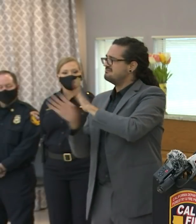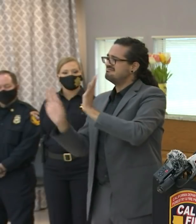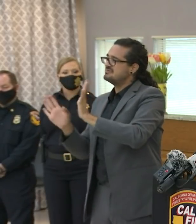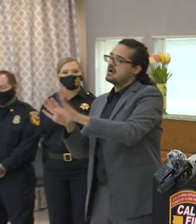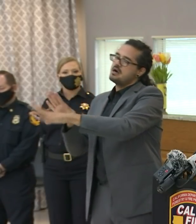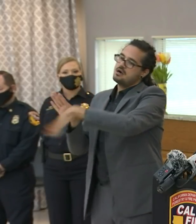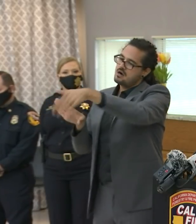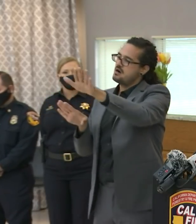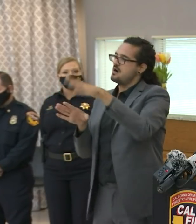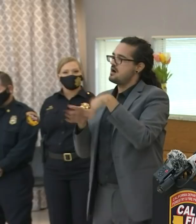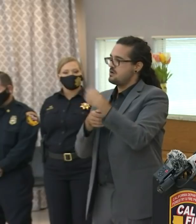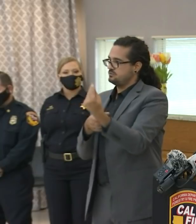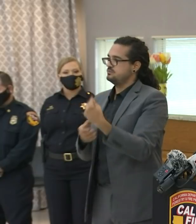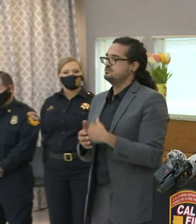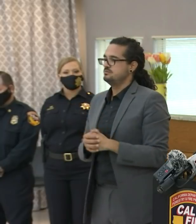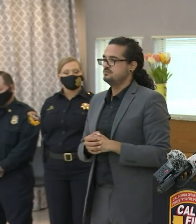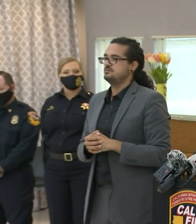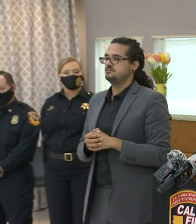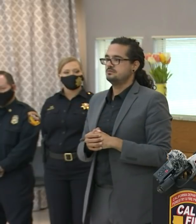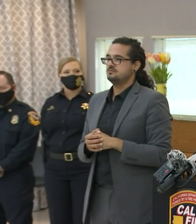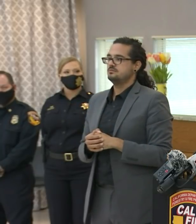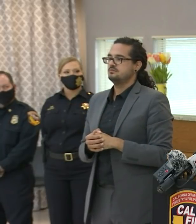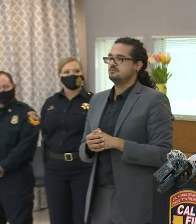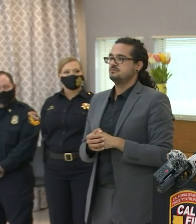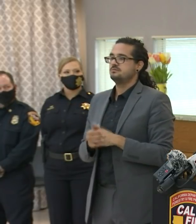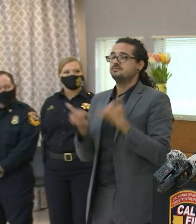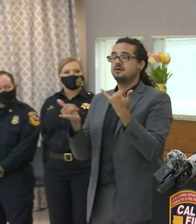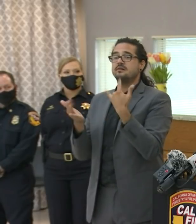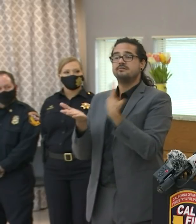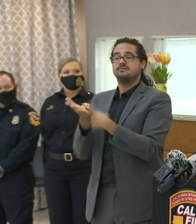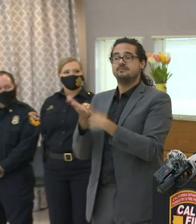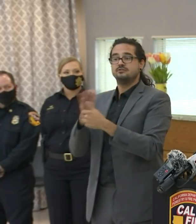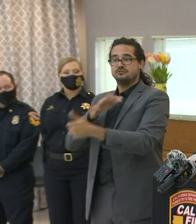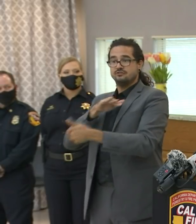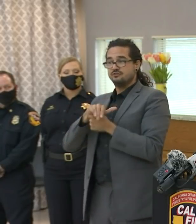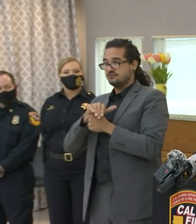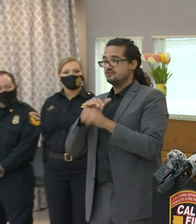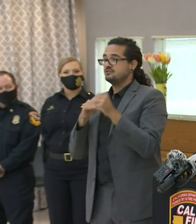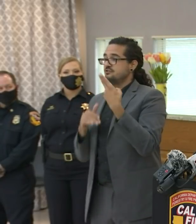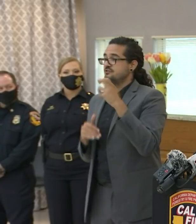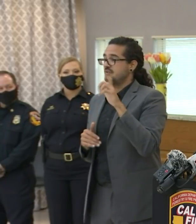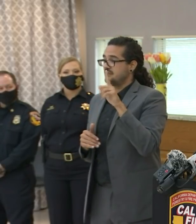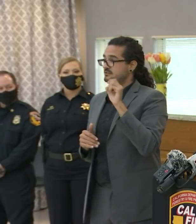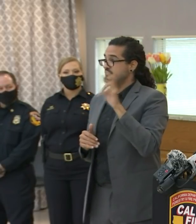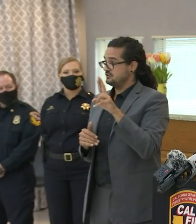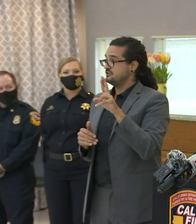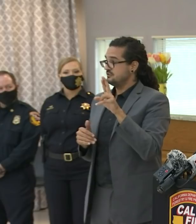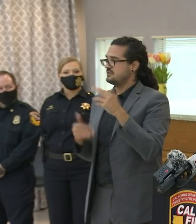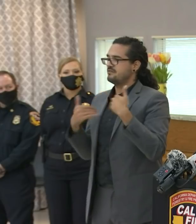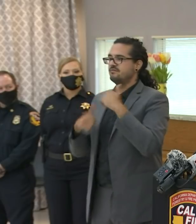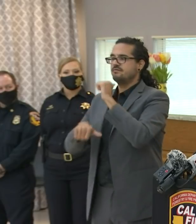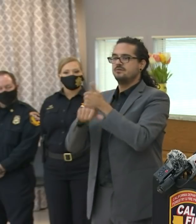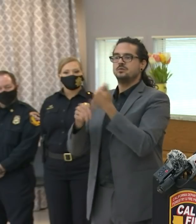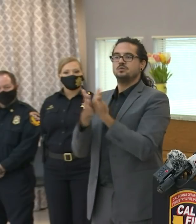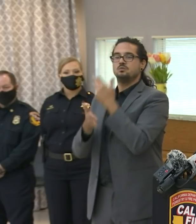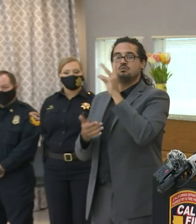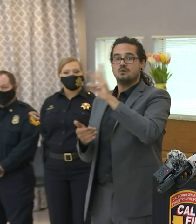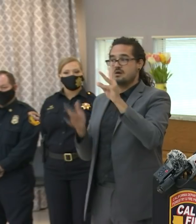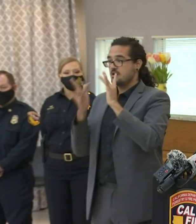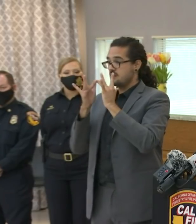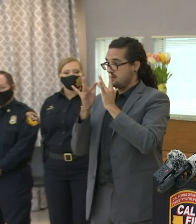So I want to provide a new web address. This is it's a new site to go to for folks that are displaced, that need a place to